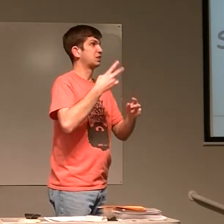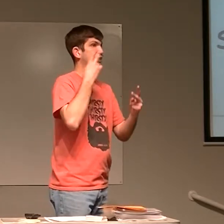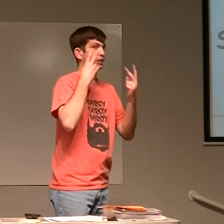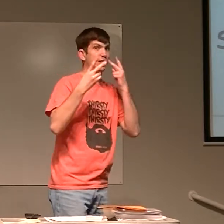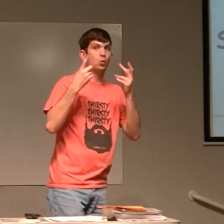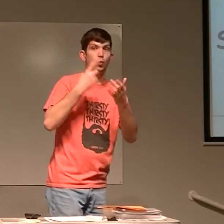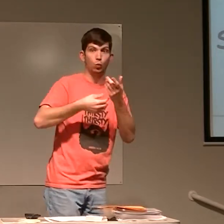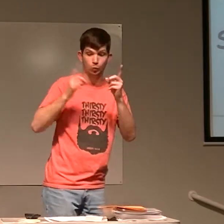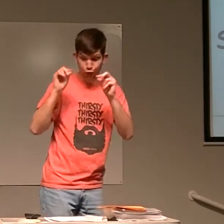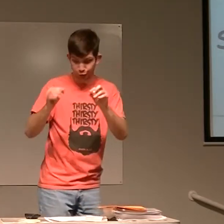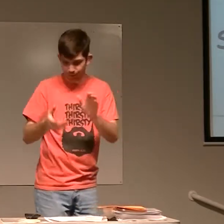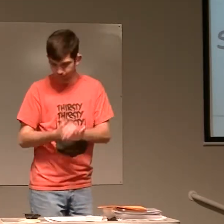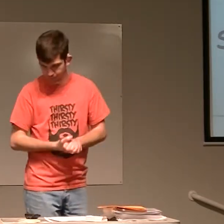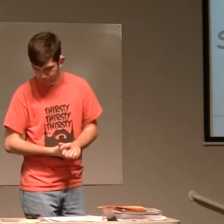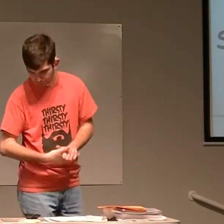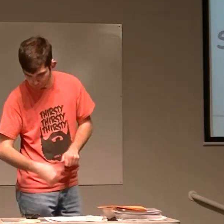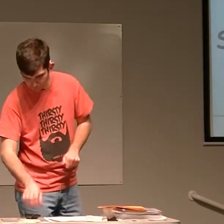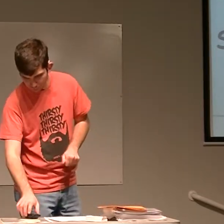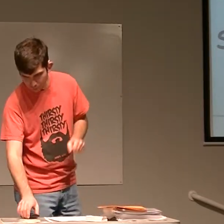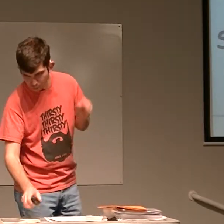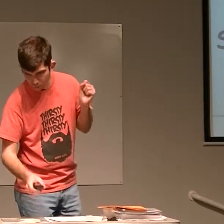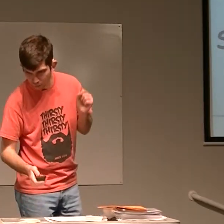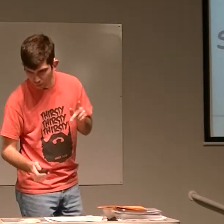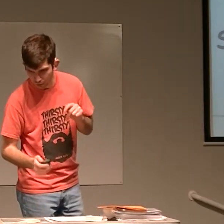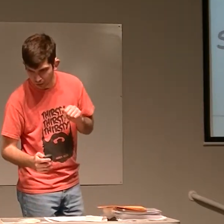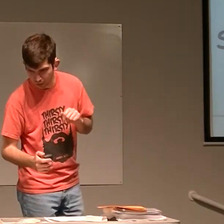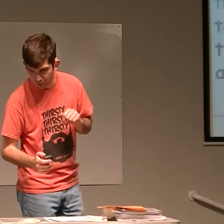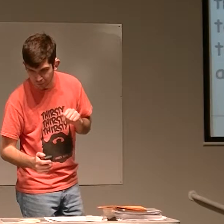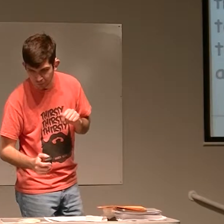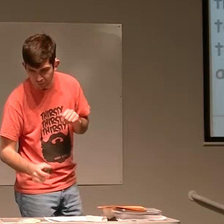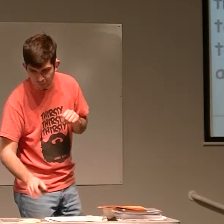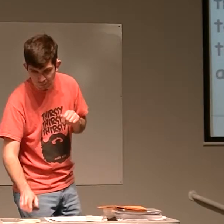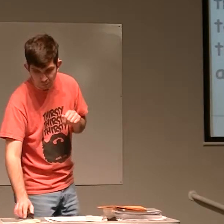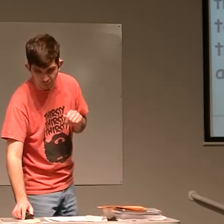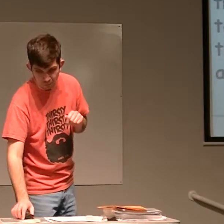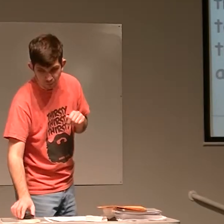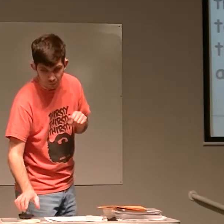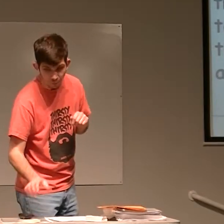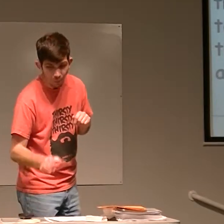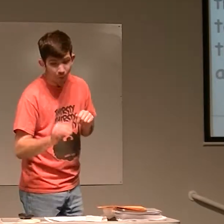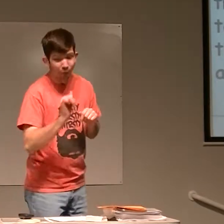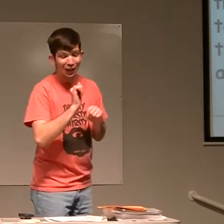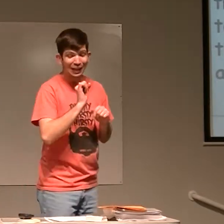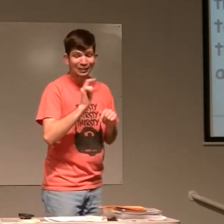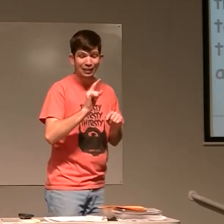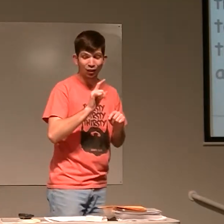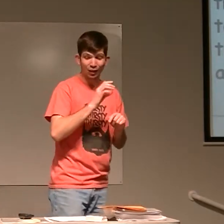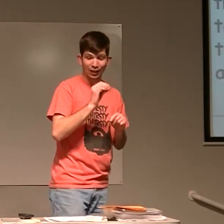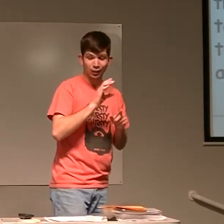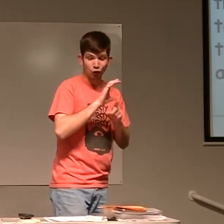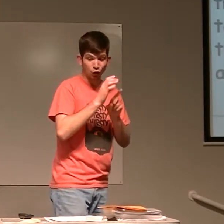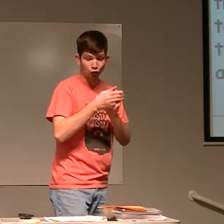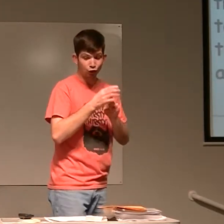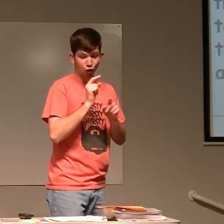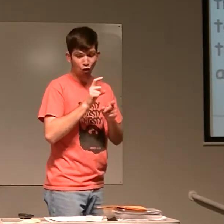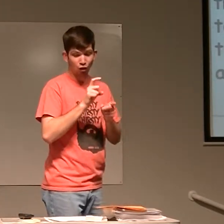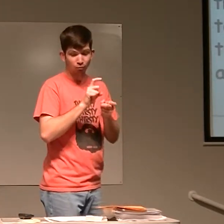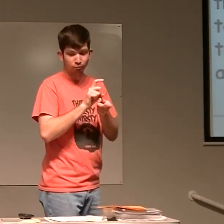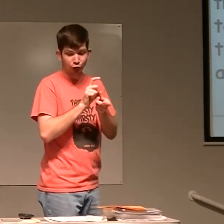see what we will do. Okay. the ASL and culture are